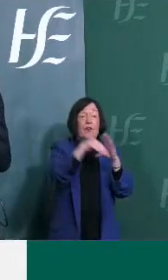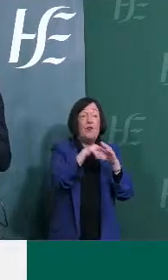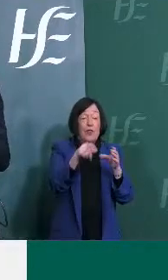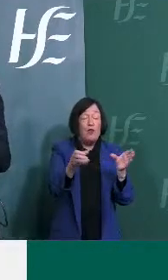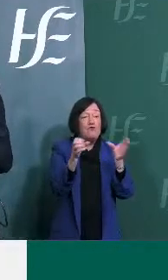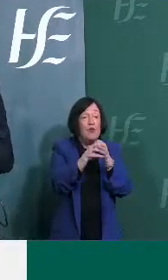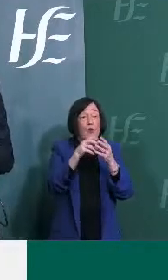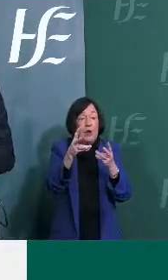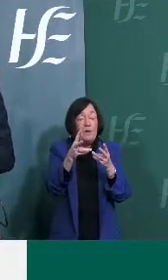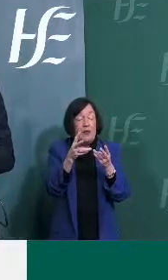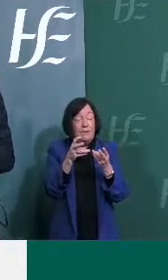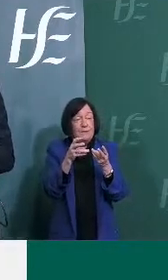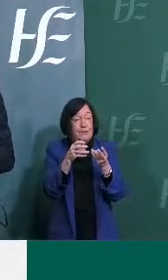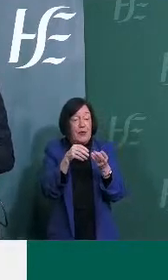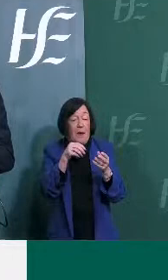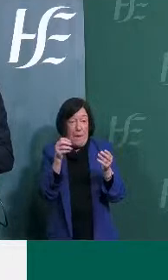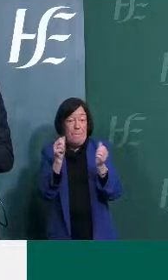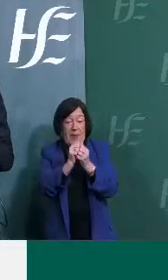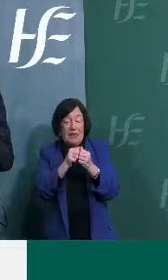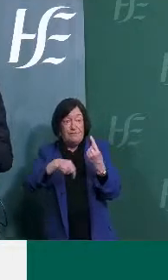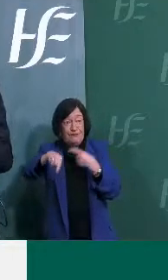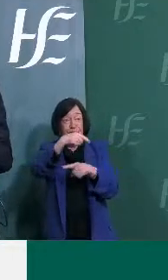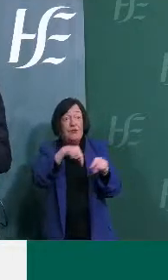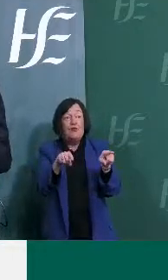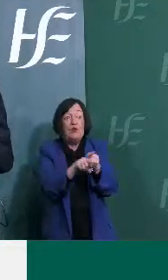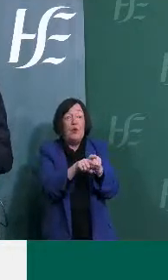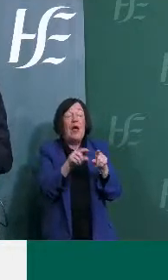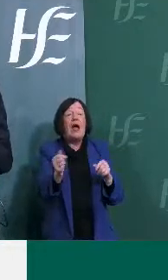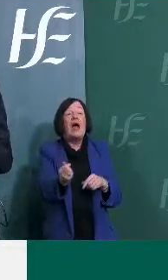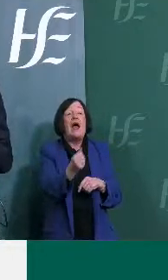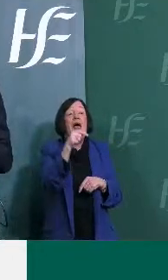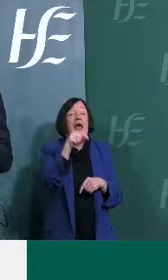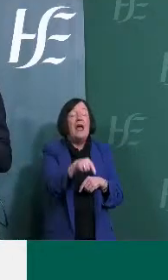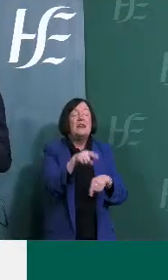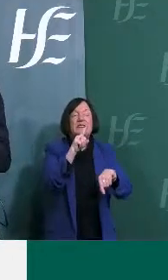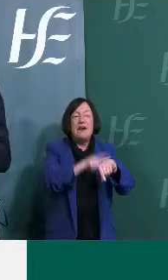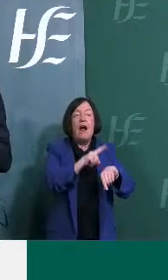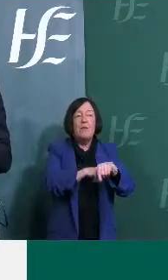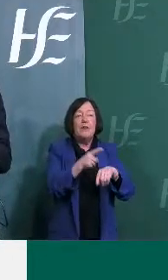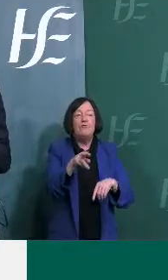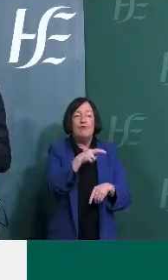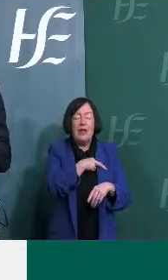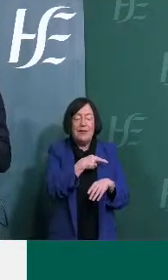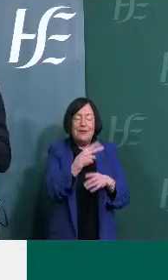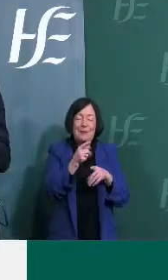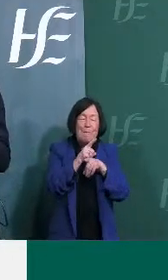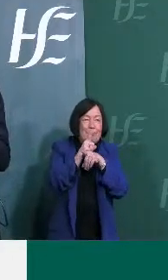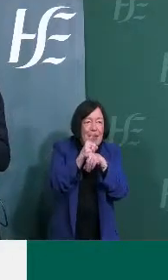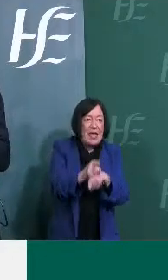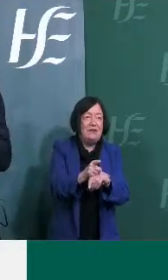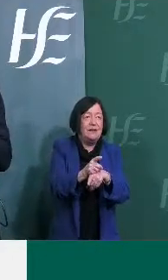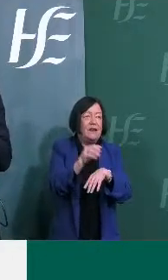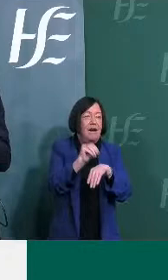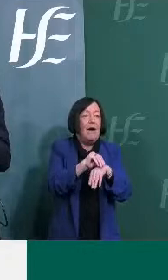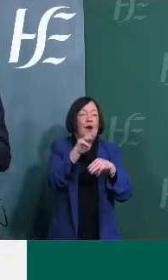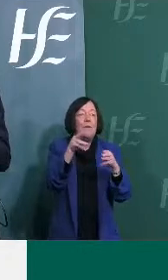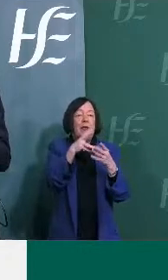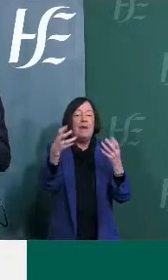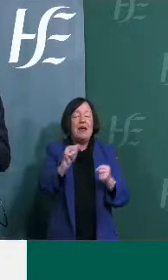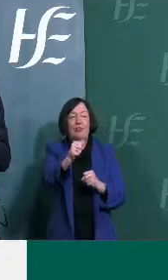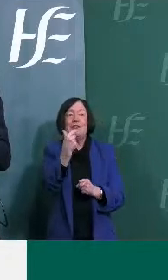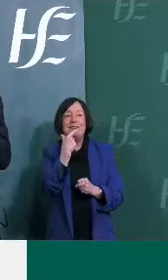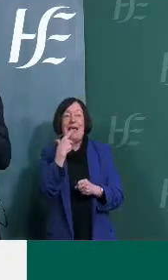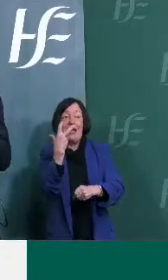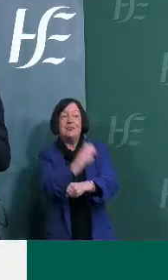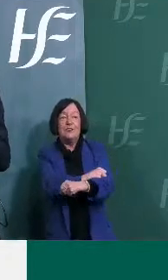cohort. They're going to be swept up quickly there as well. So again, in terms of timing, it will really be contingent on when people had their second